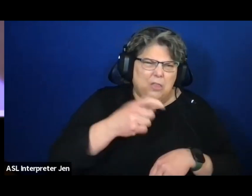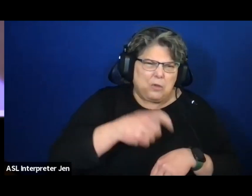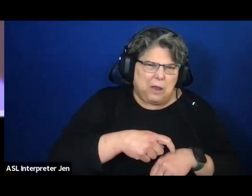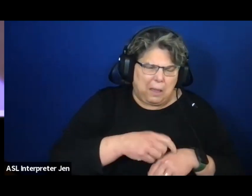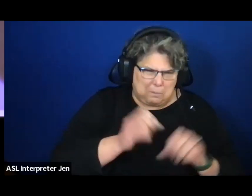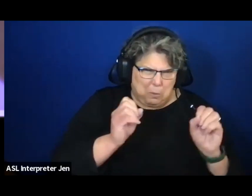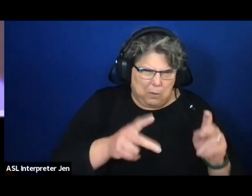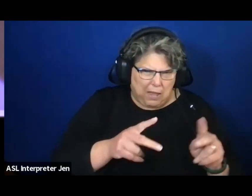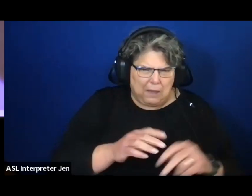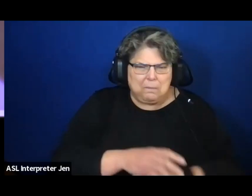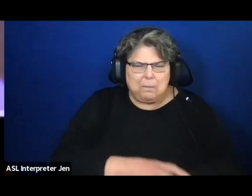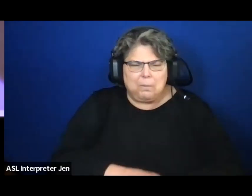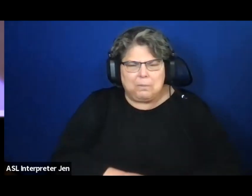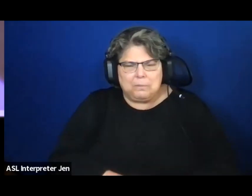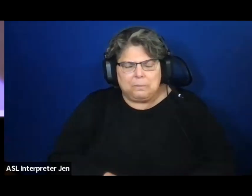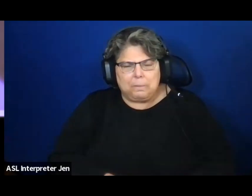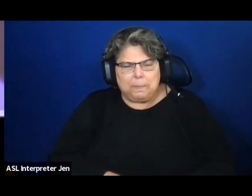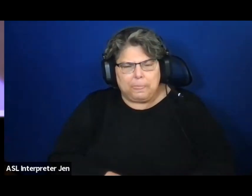Okay?